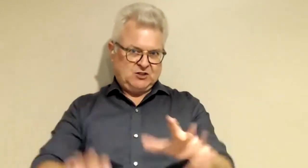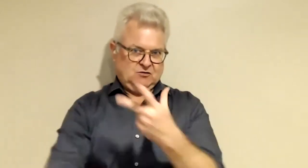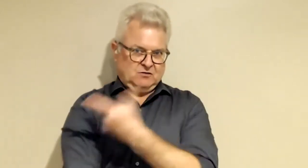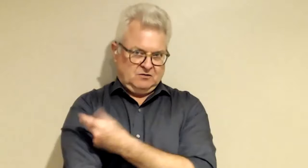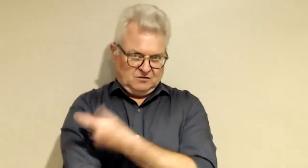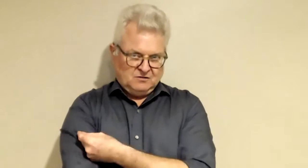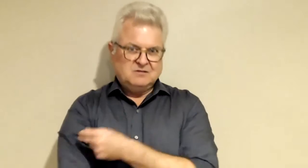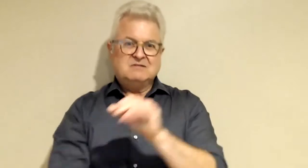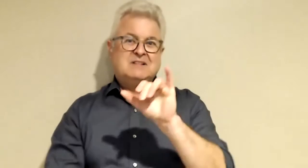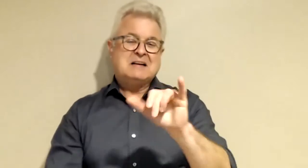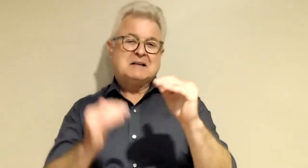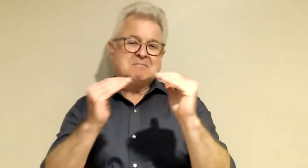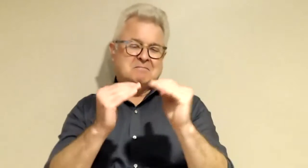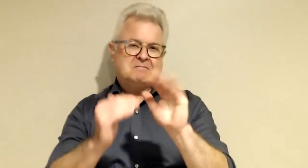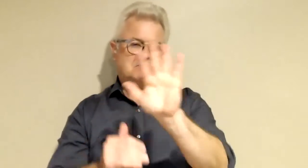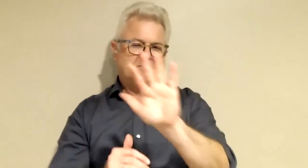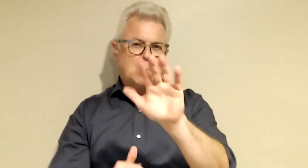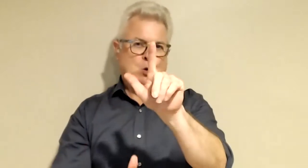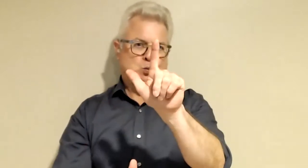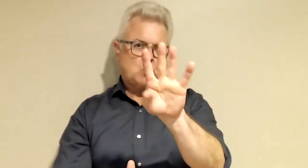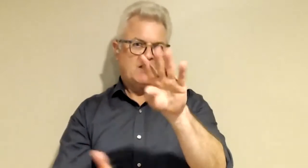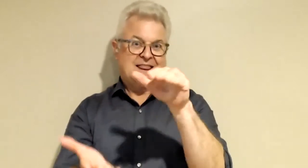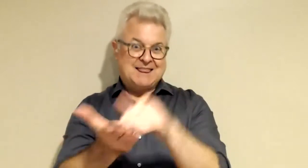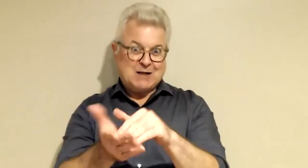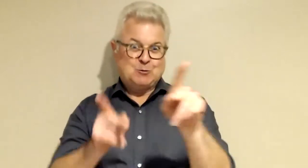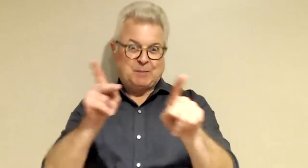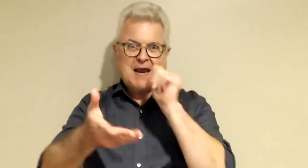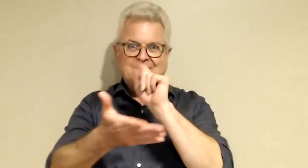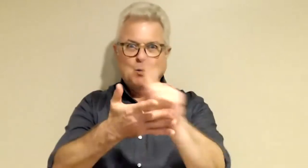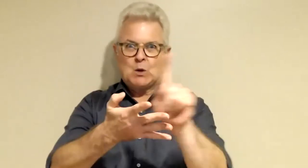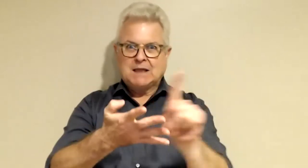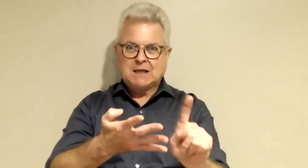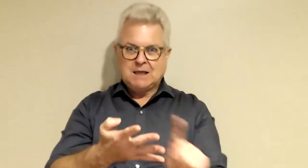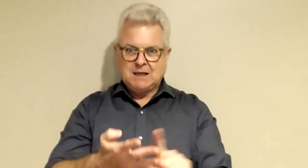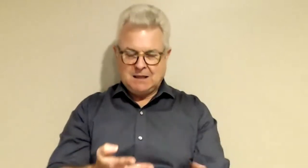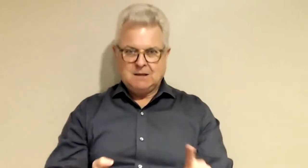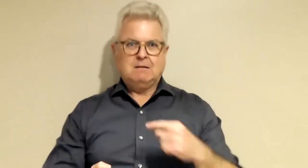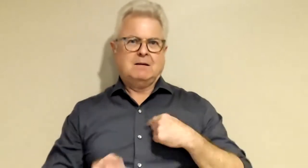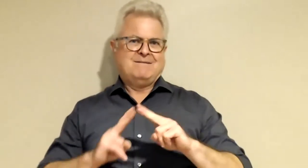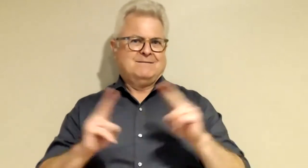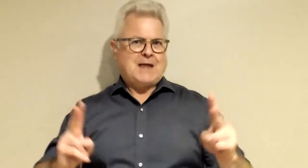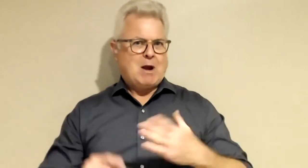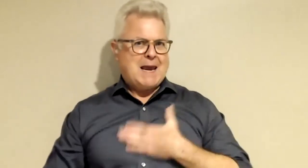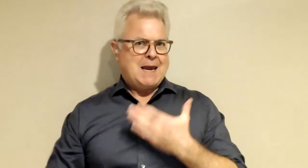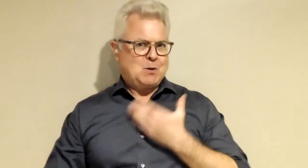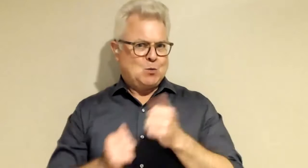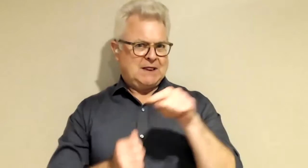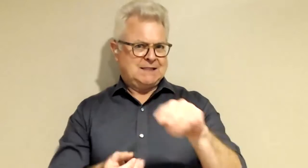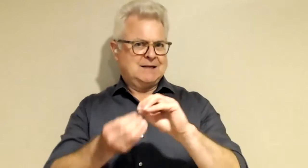That's 105,000 people. That is equivalent to 24,000 people every week going to get those